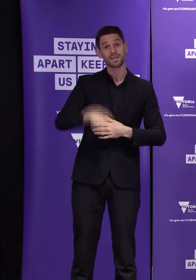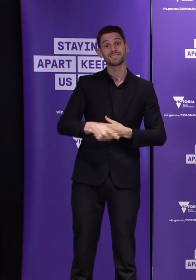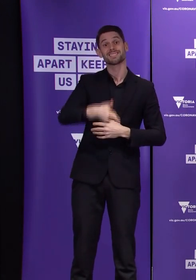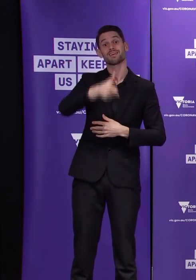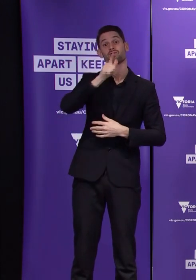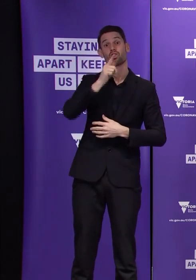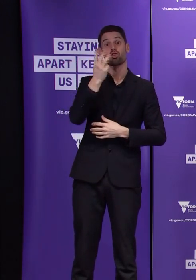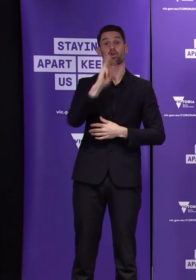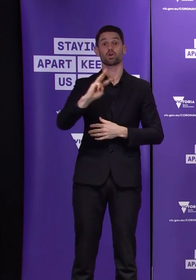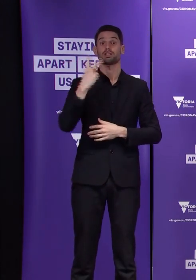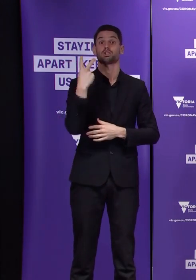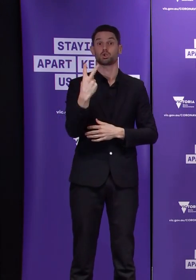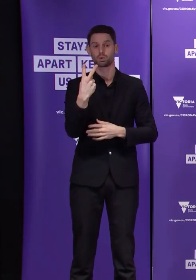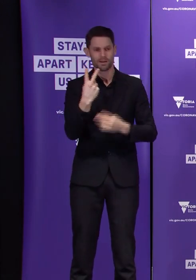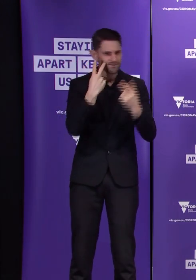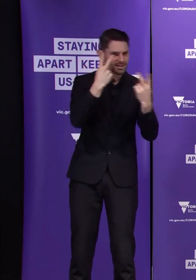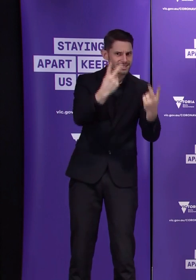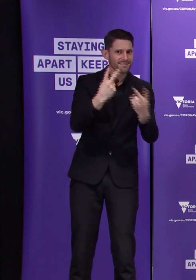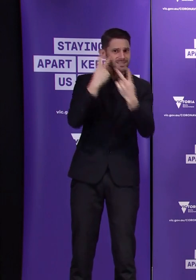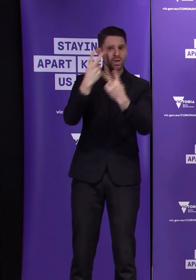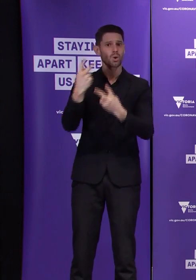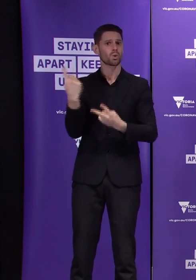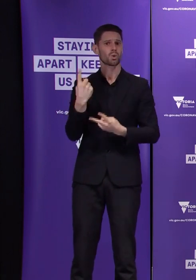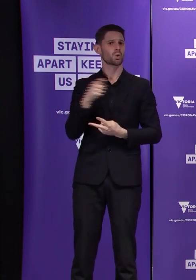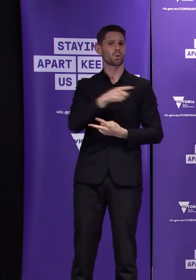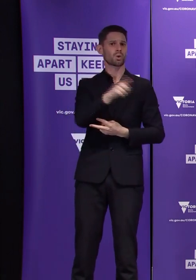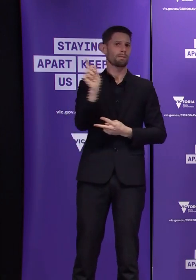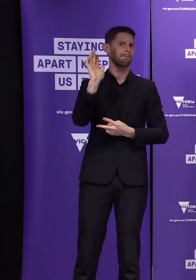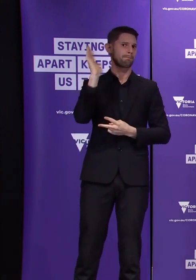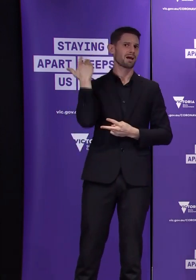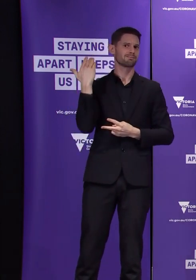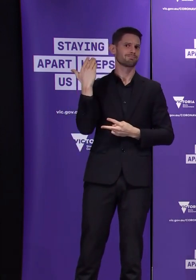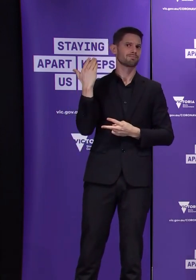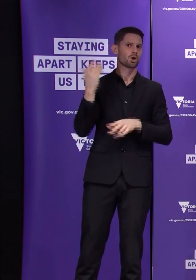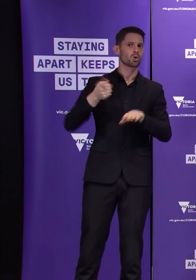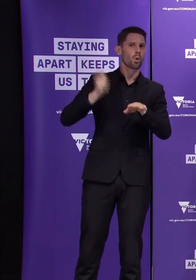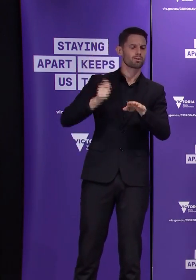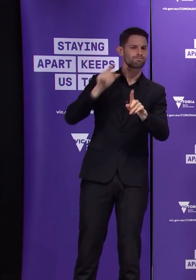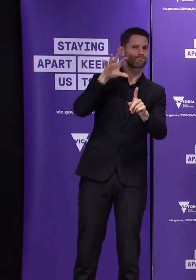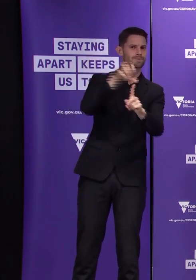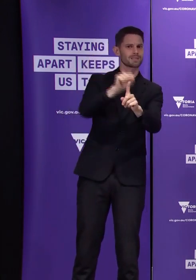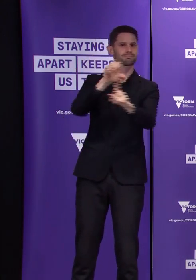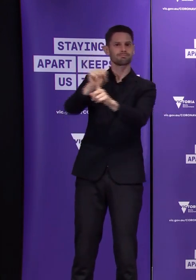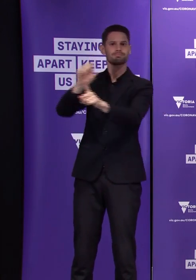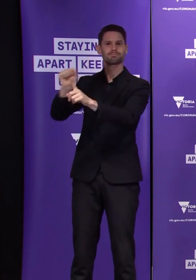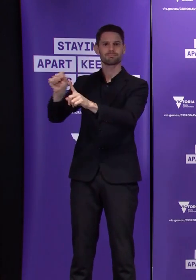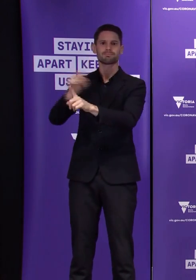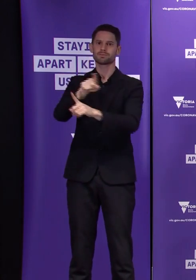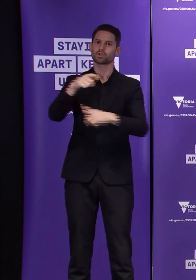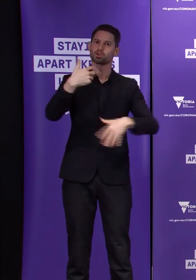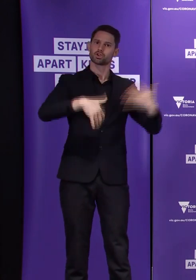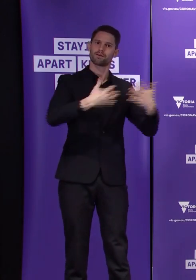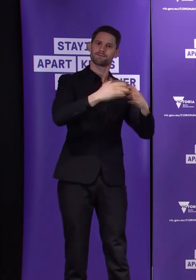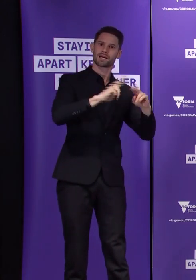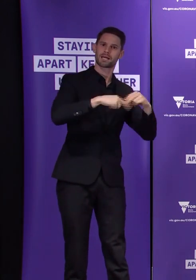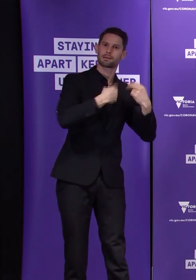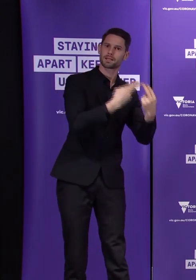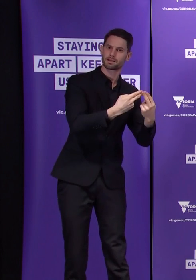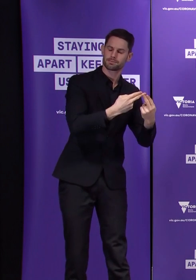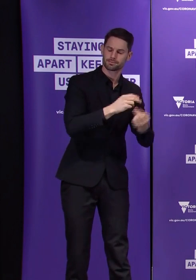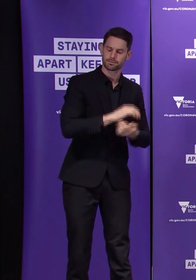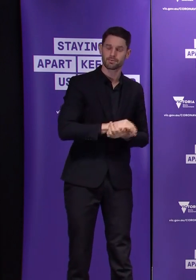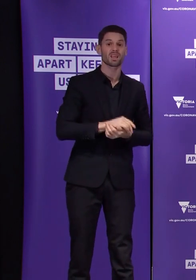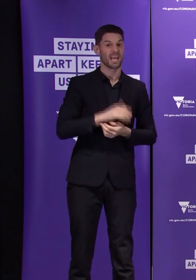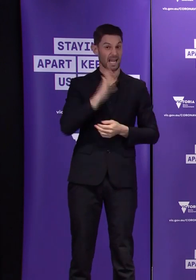4,742 contacts with perpetrators of violence. That's as of the 9th of August. We know that in those sort of